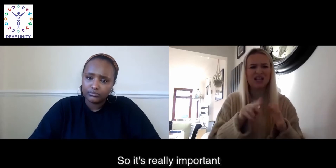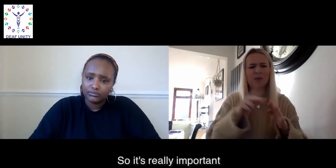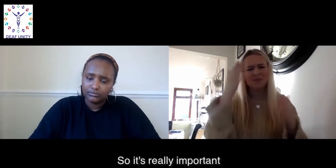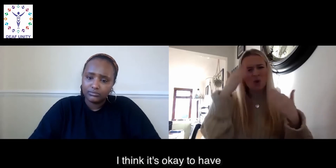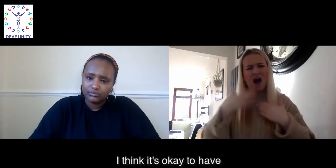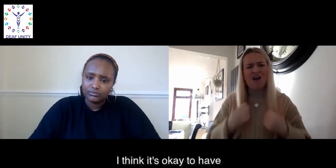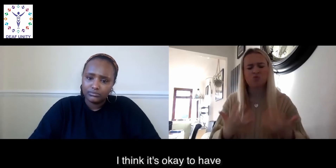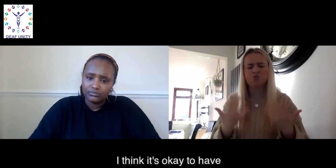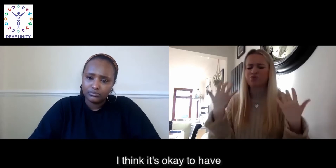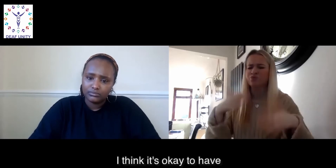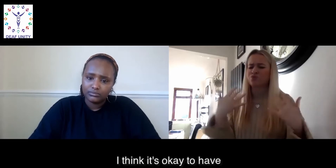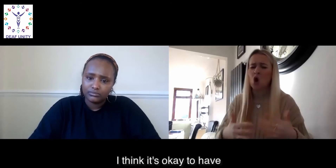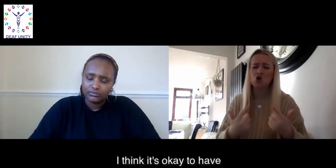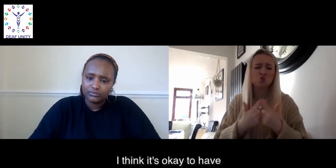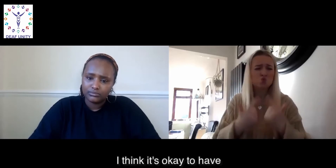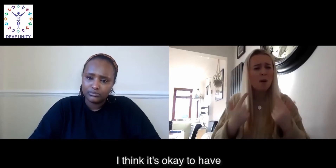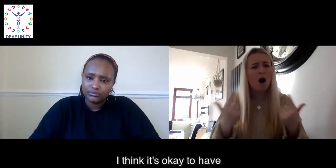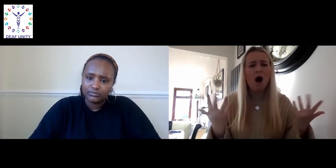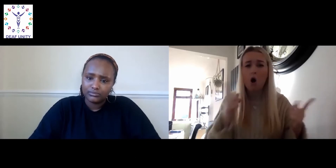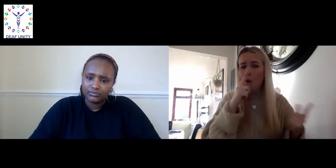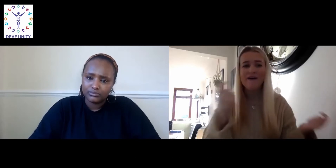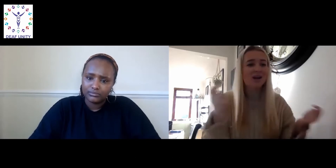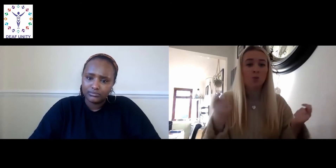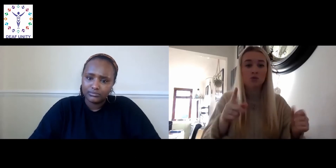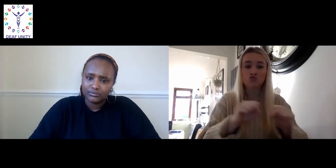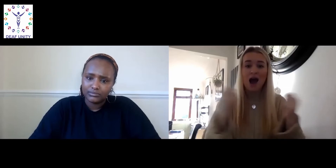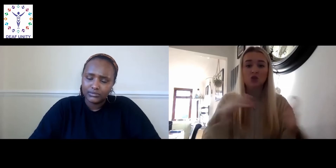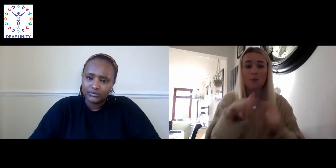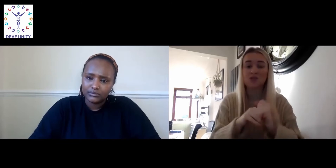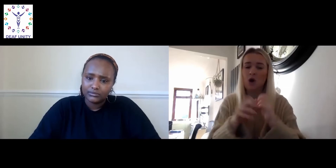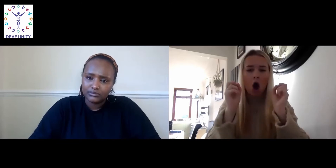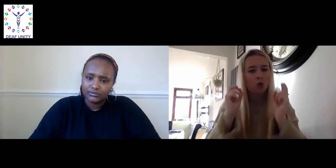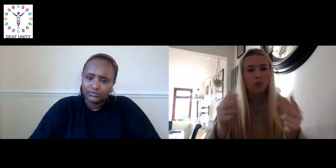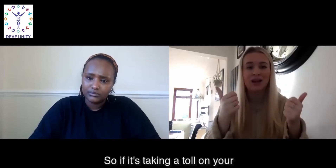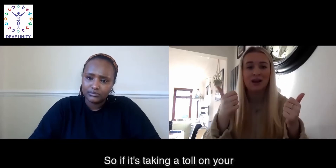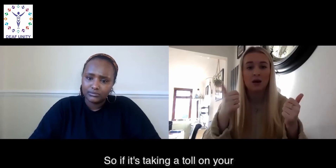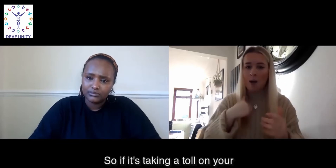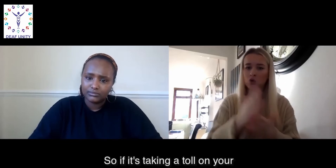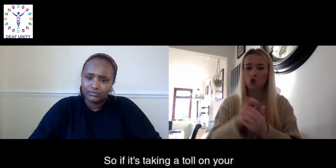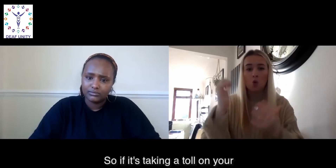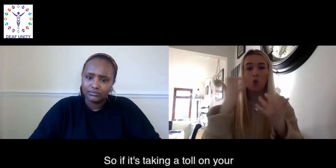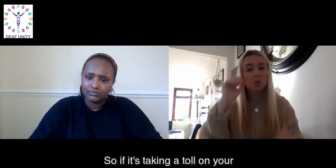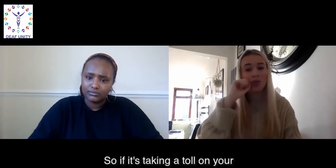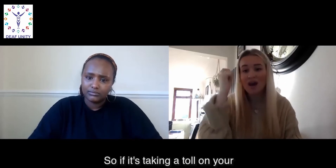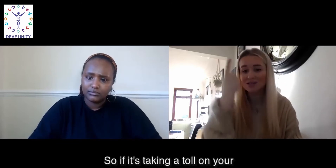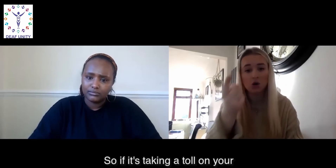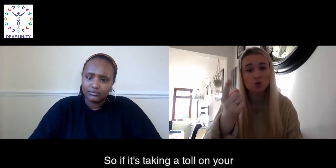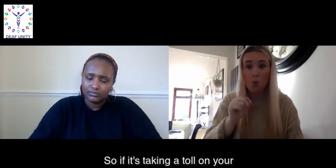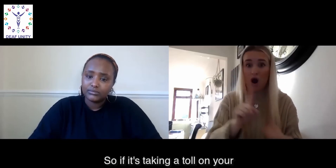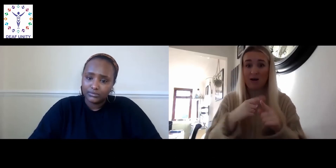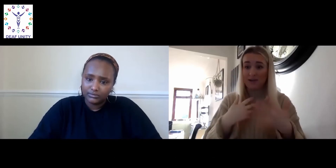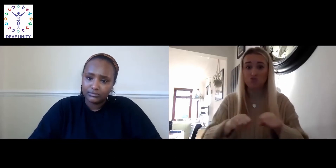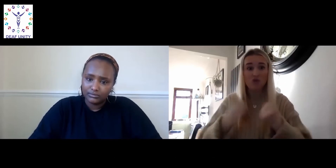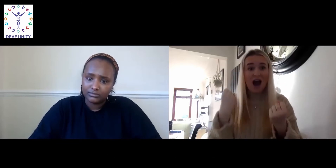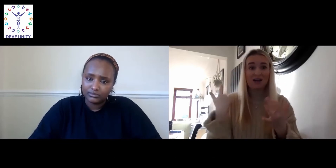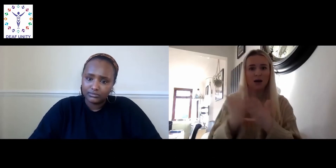Also, I think it's okay to have a break from social media, to have a bit of balance. So if it's taken a toll on your mental health, or you can't cope, it's getting